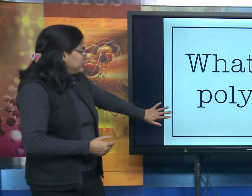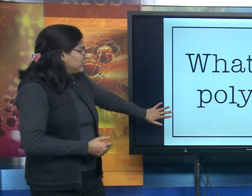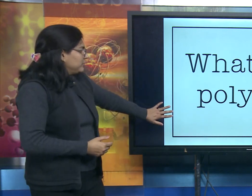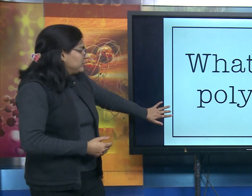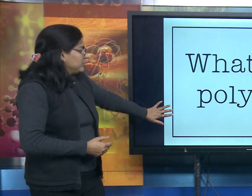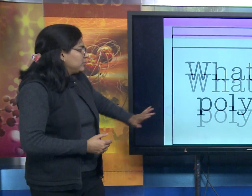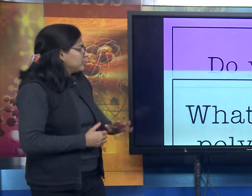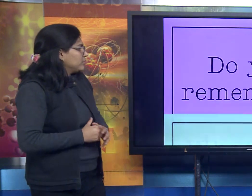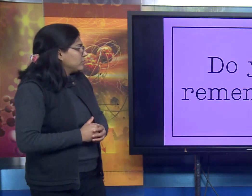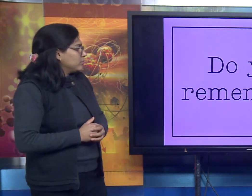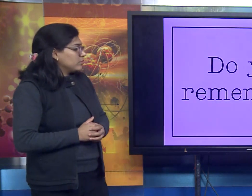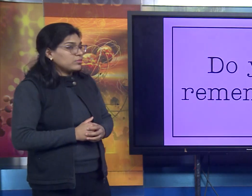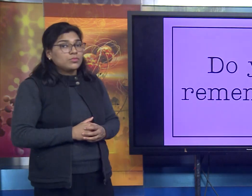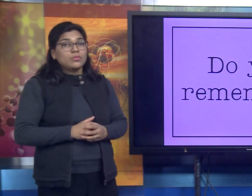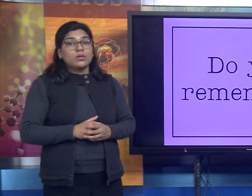Let us move further.